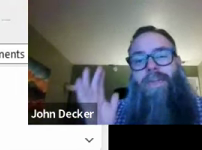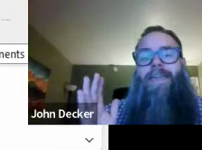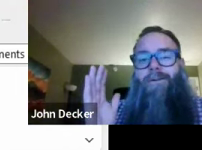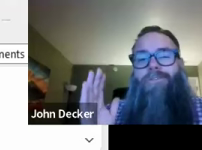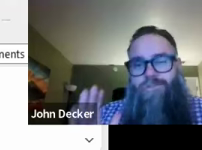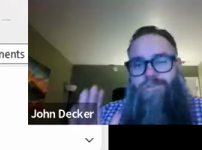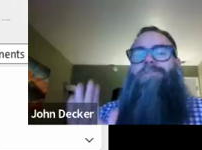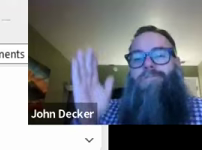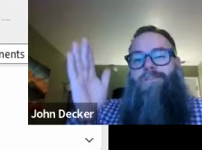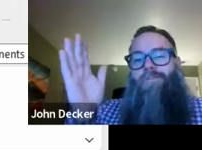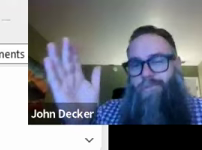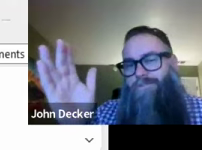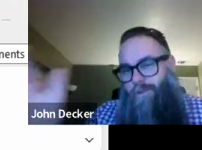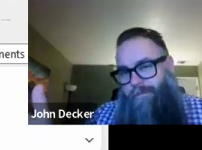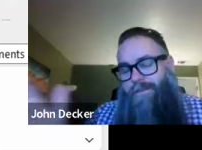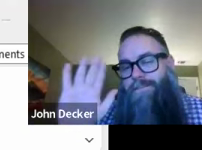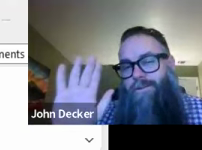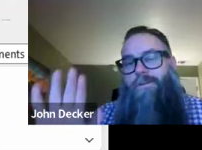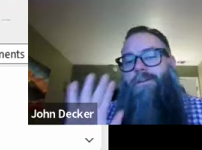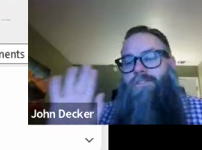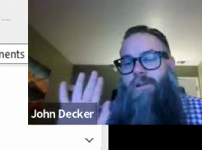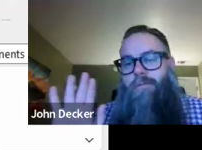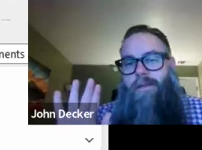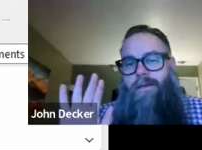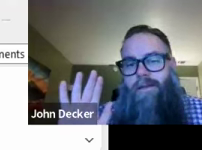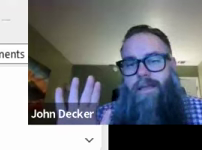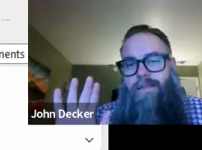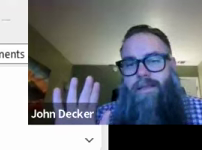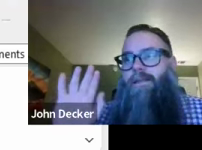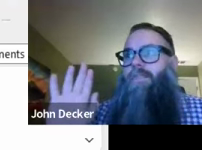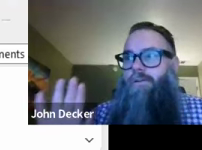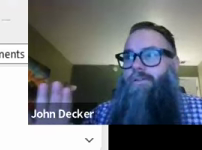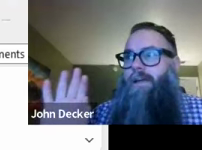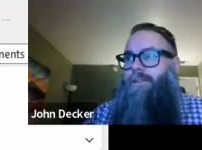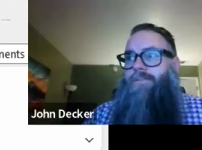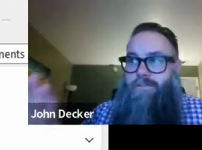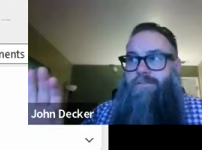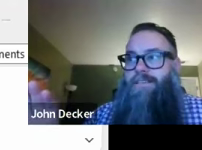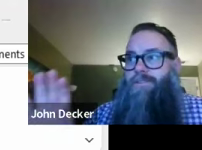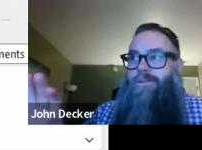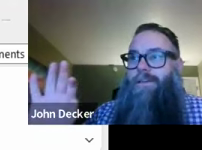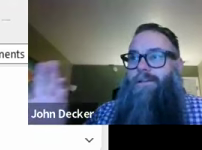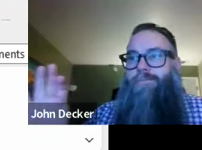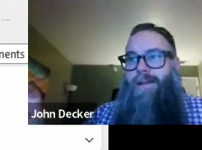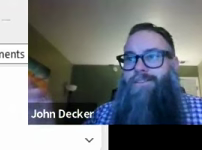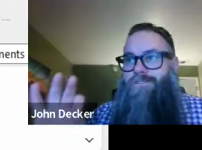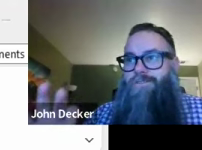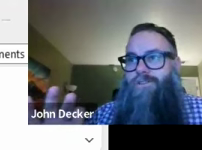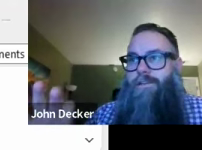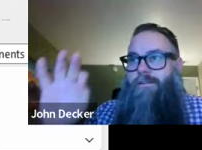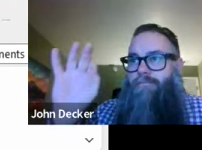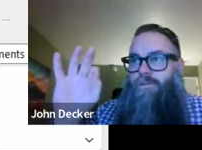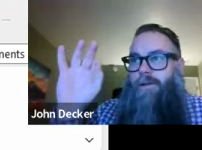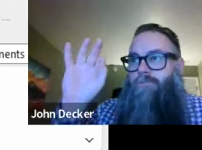calculator if you can't count the trip to the first appointment. And so just want to indicate that though the calculator still says only include